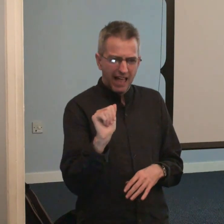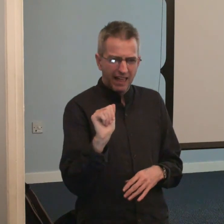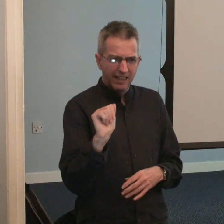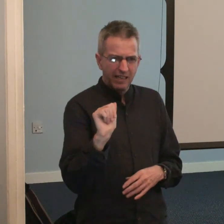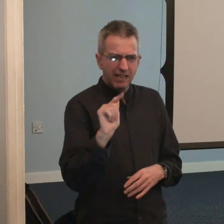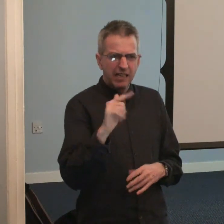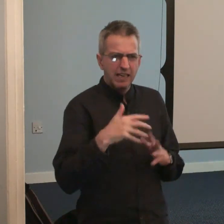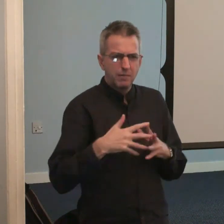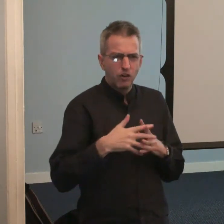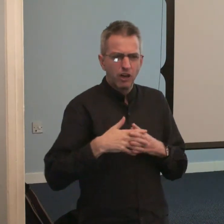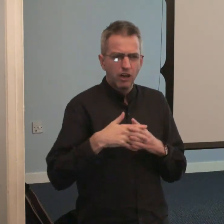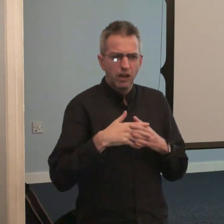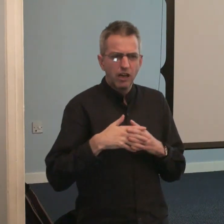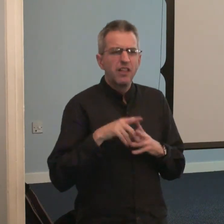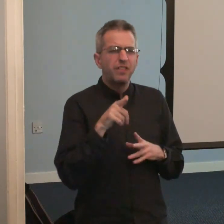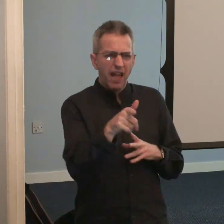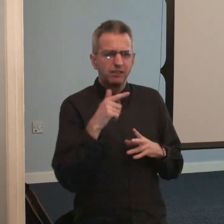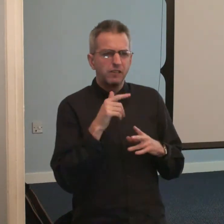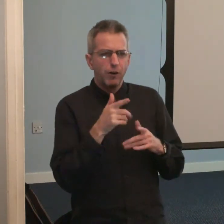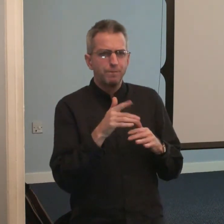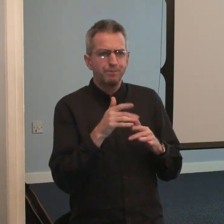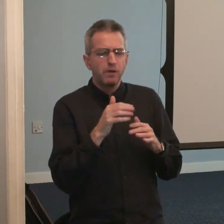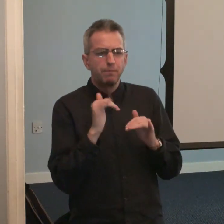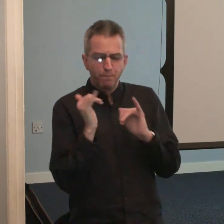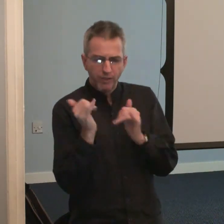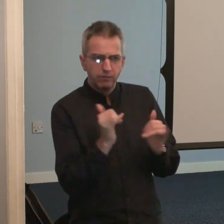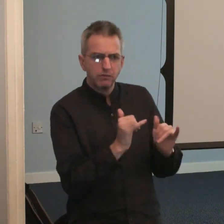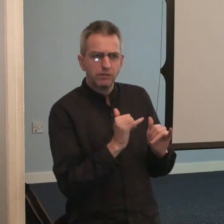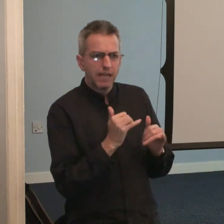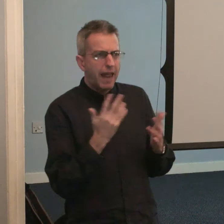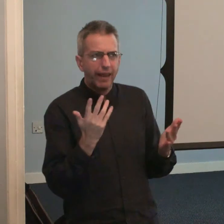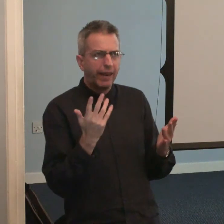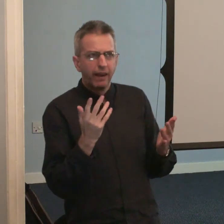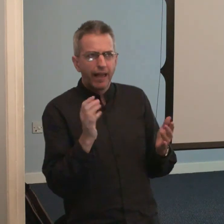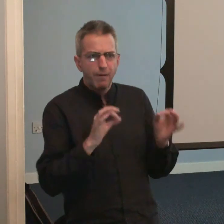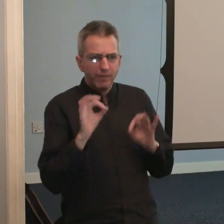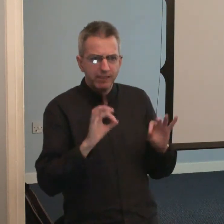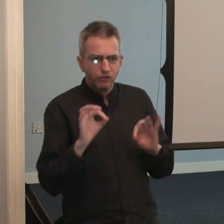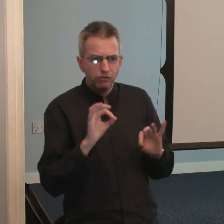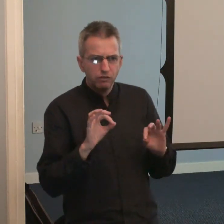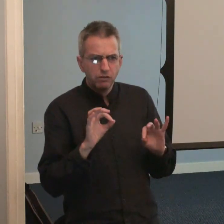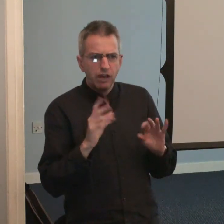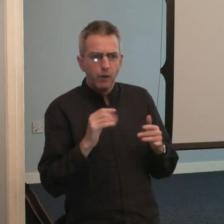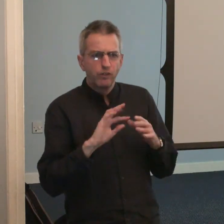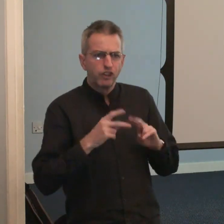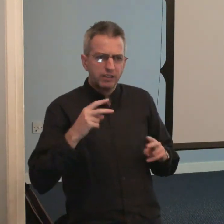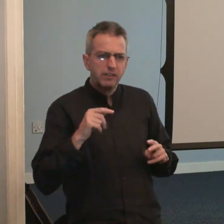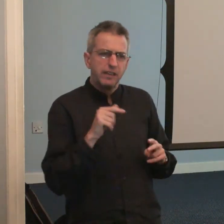The FDA in America? It monitors any kind